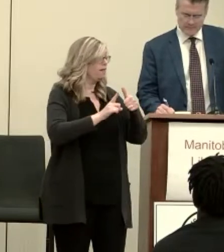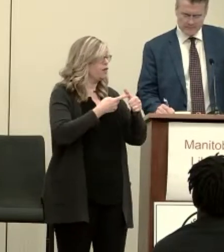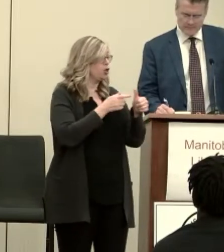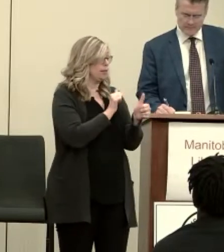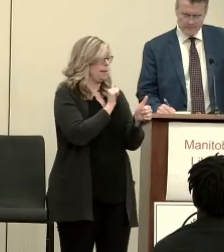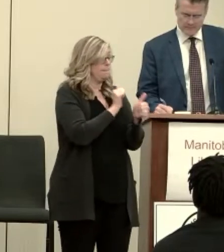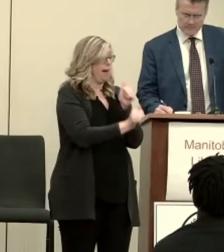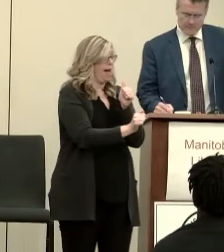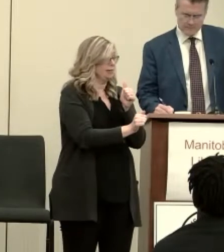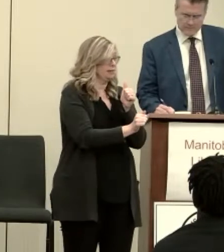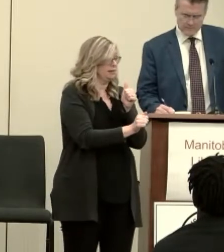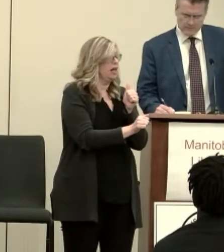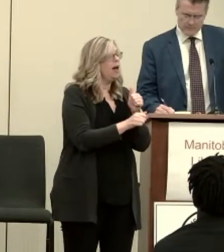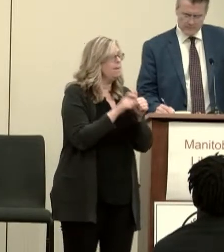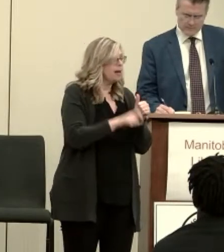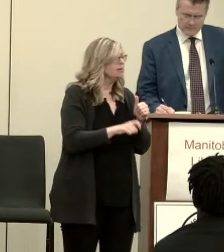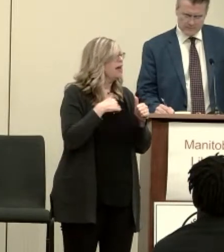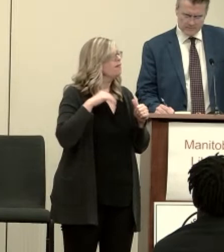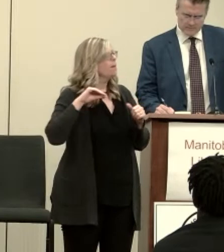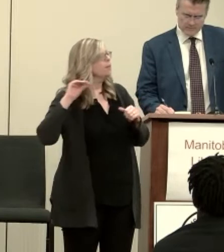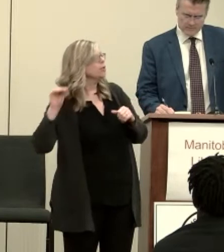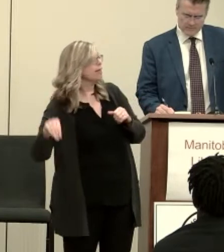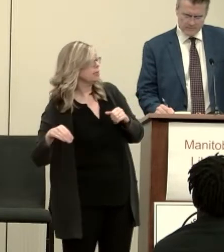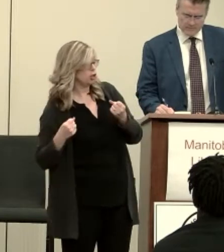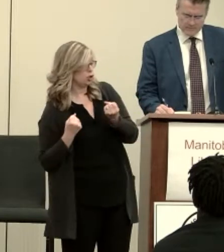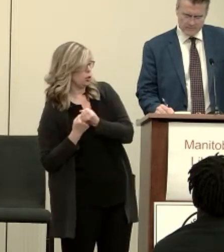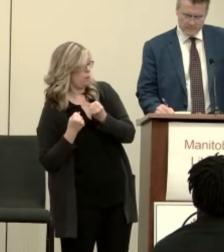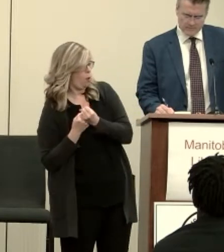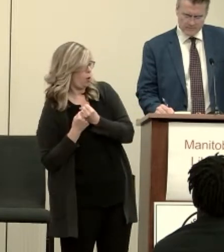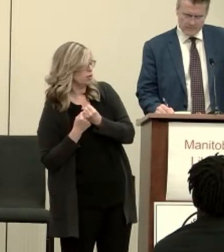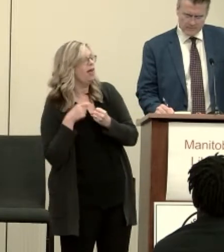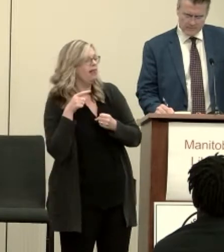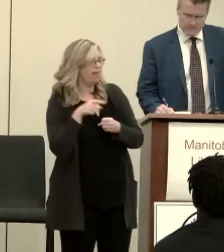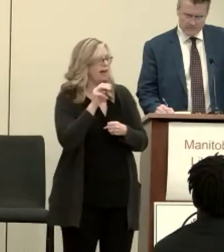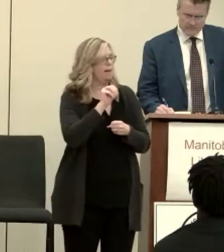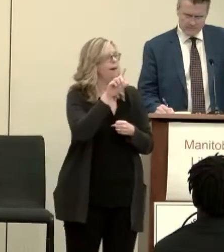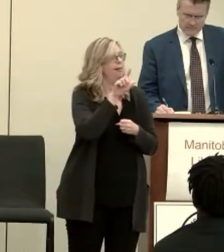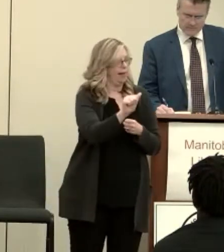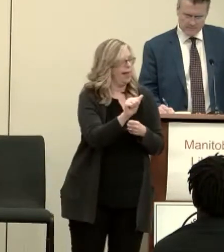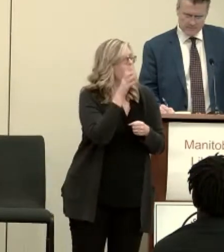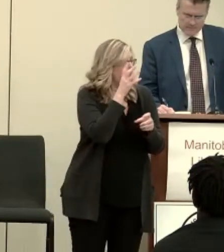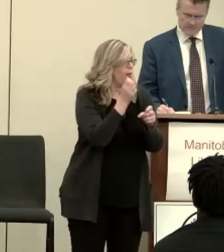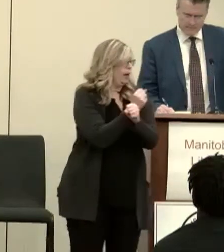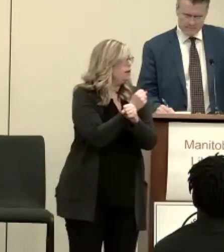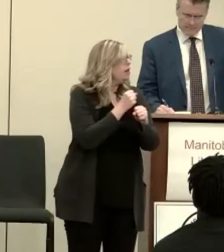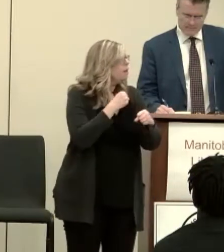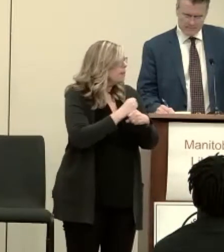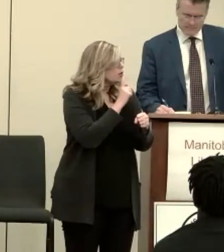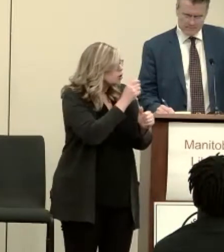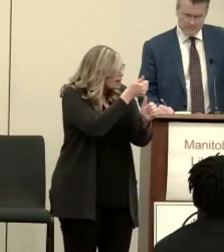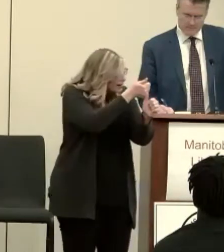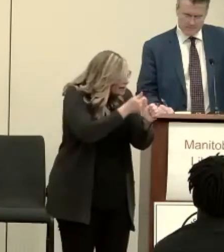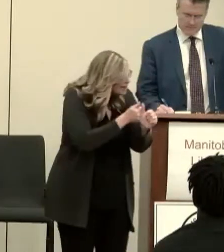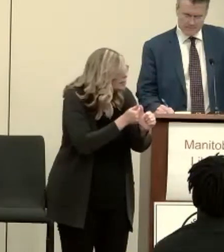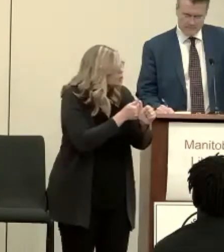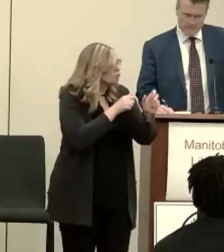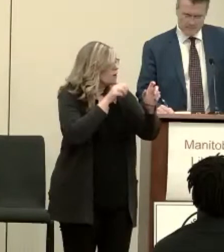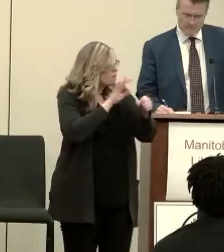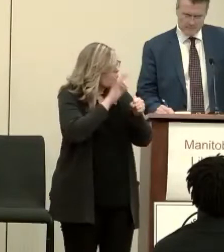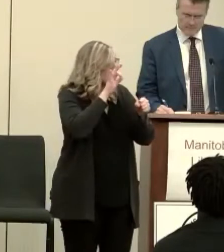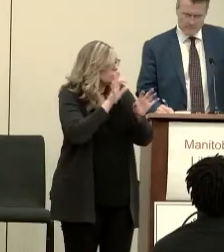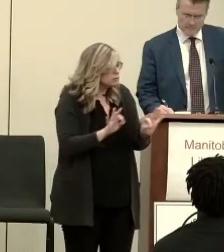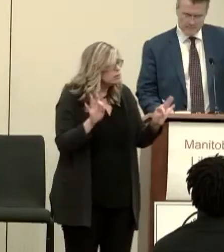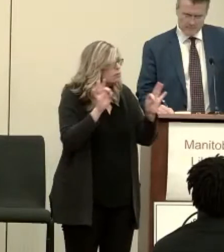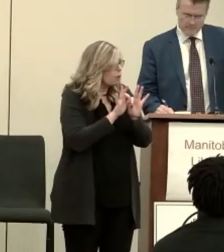to proportional representation to ensure that every vote does matter and that you are listened to by